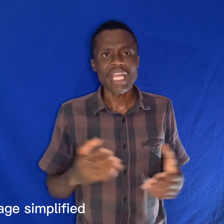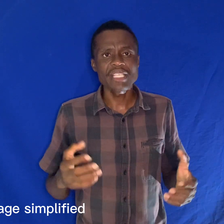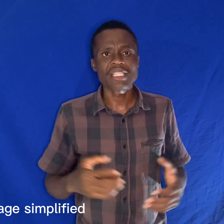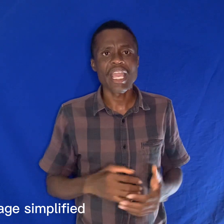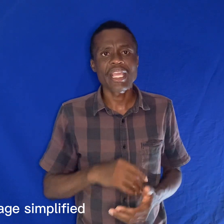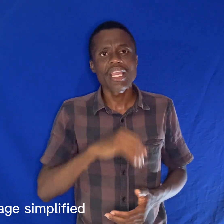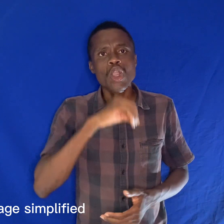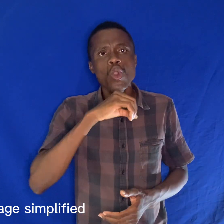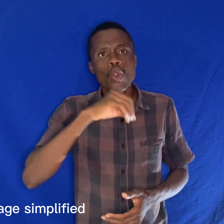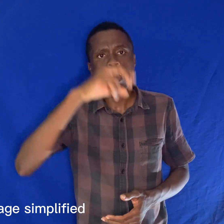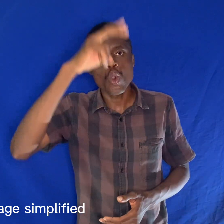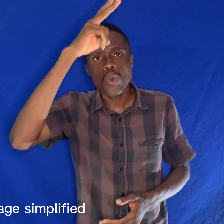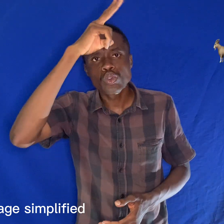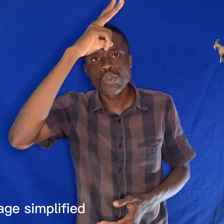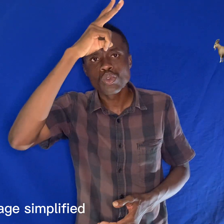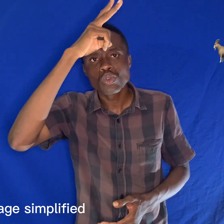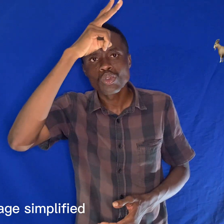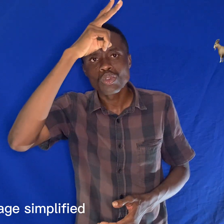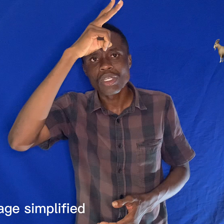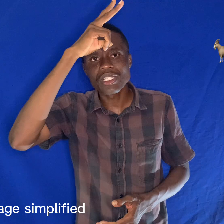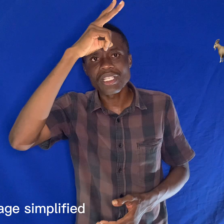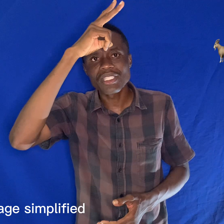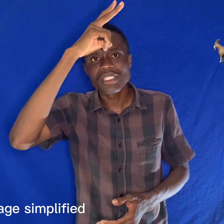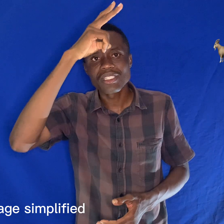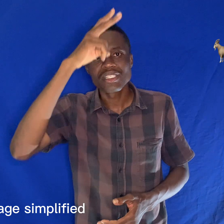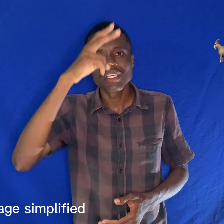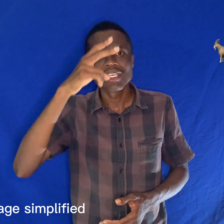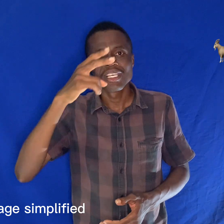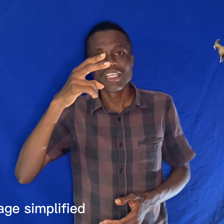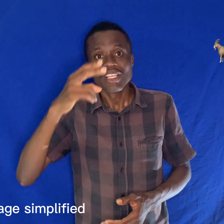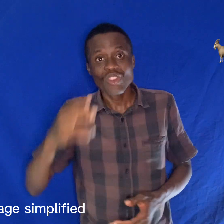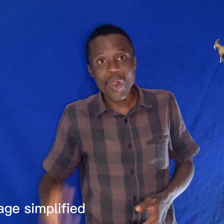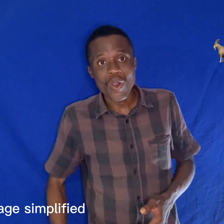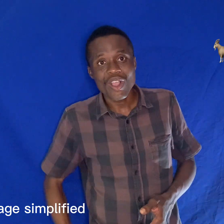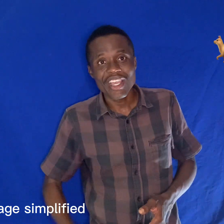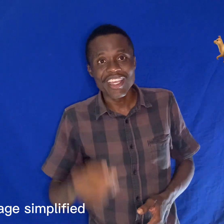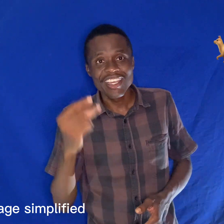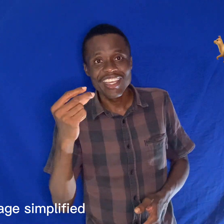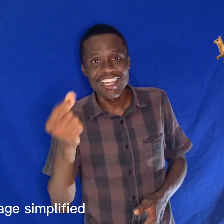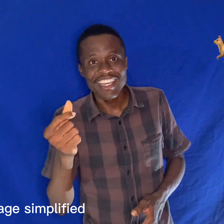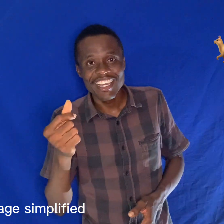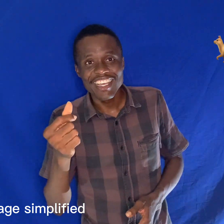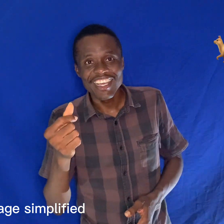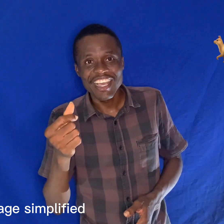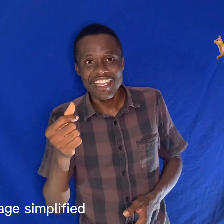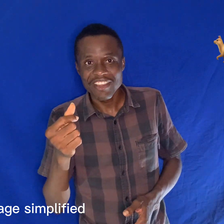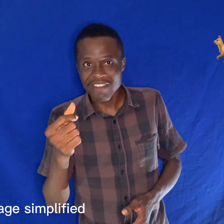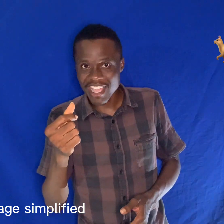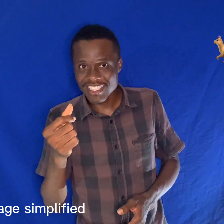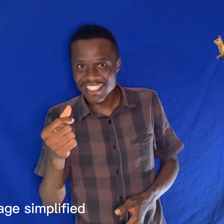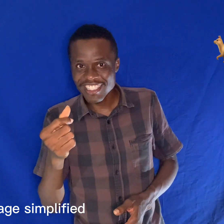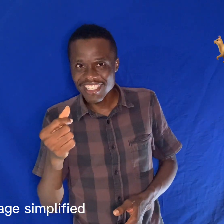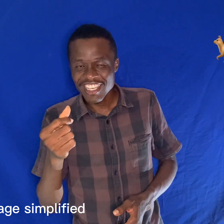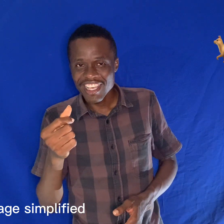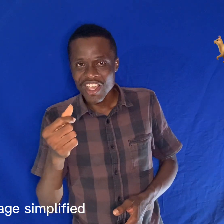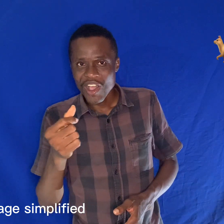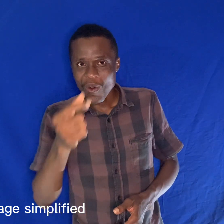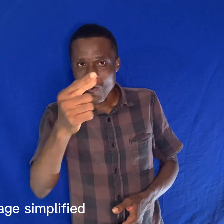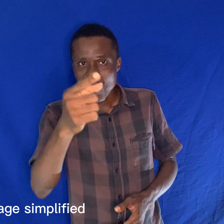signs like goat, isn't it? Dog, right? Who